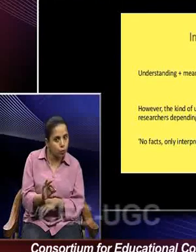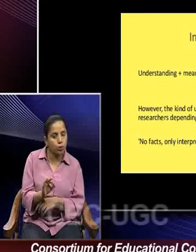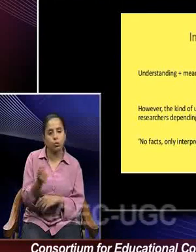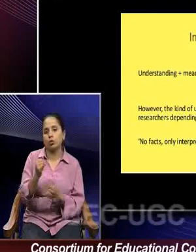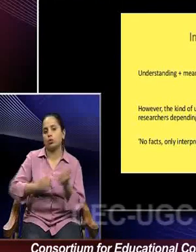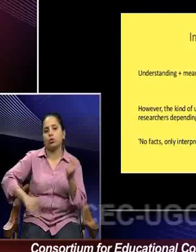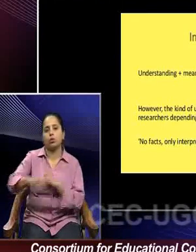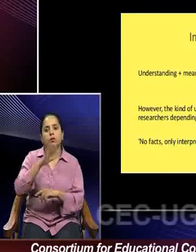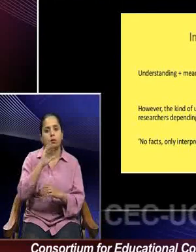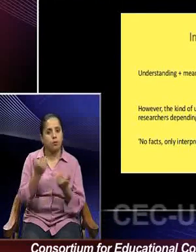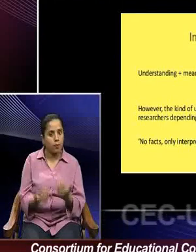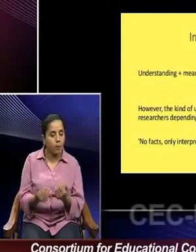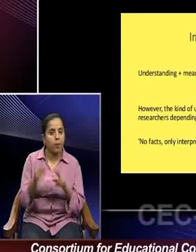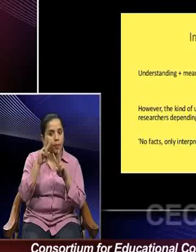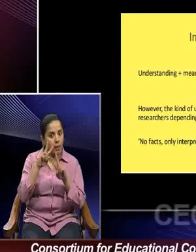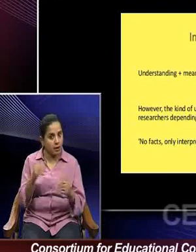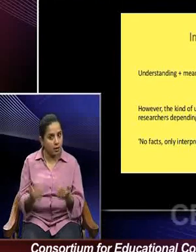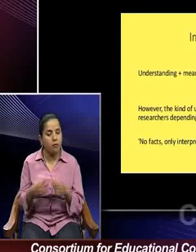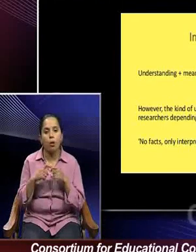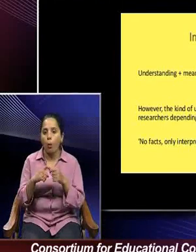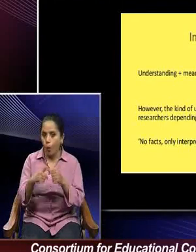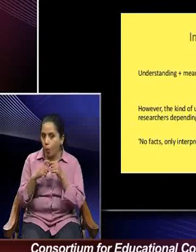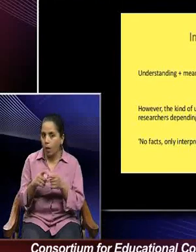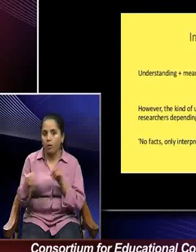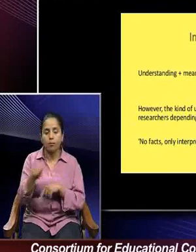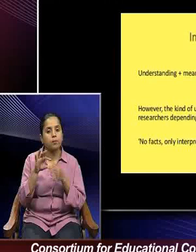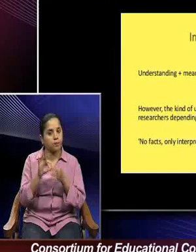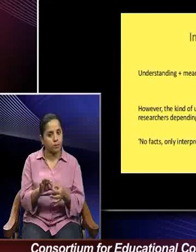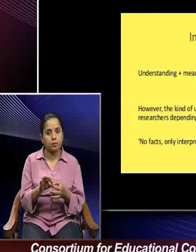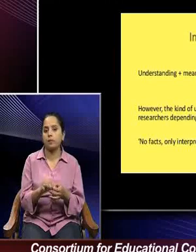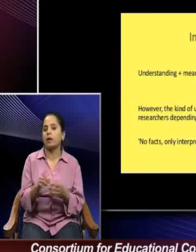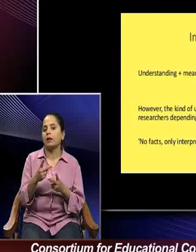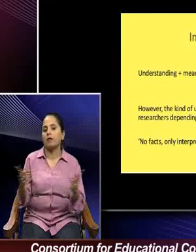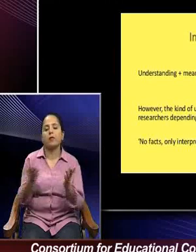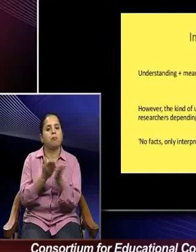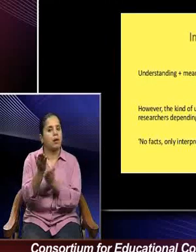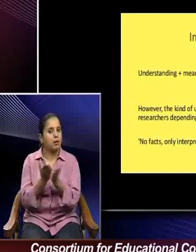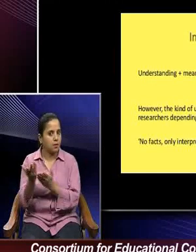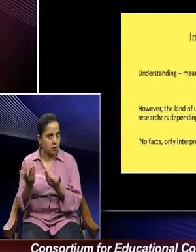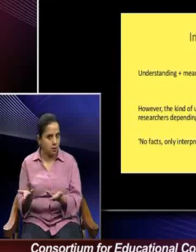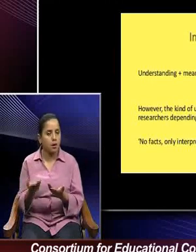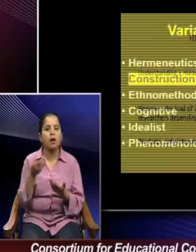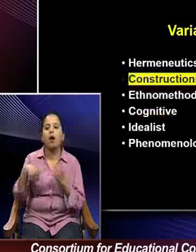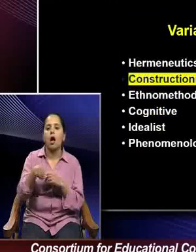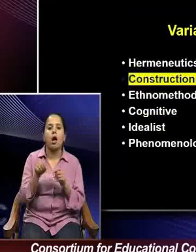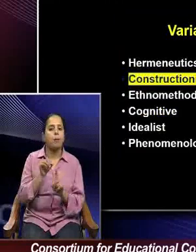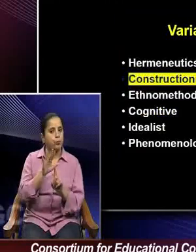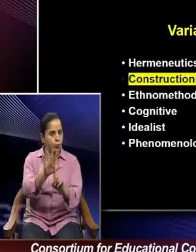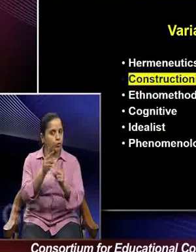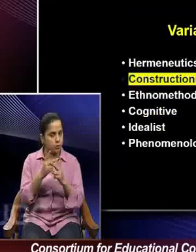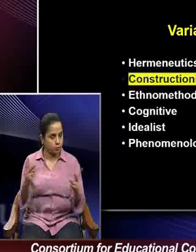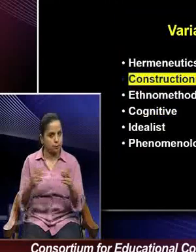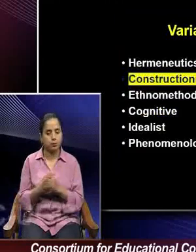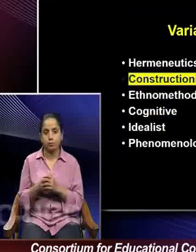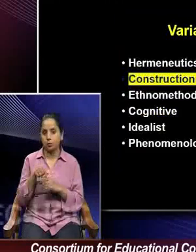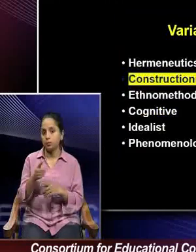social reality and research questions related to it by different methods and approaches.